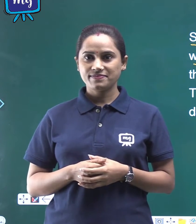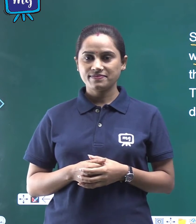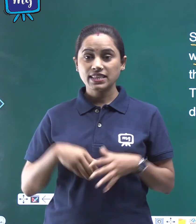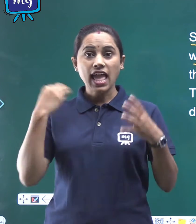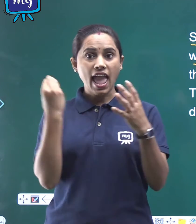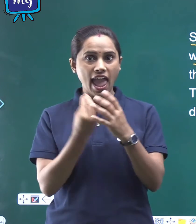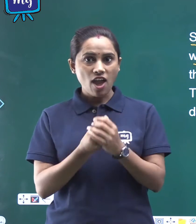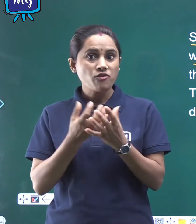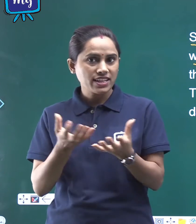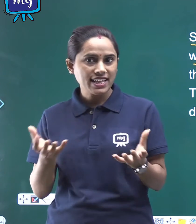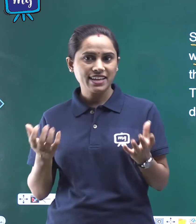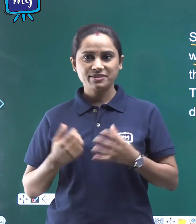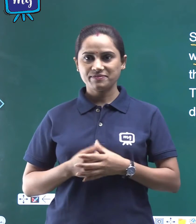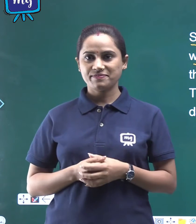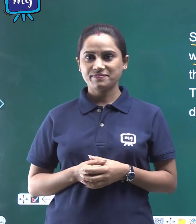everything